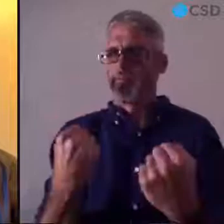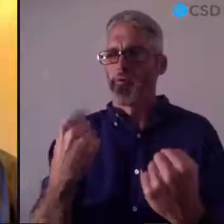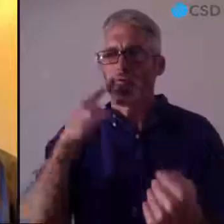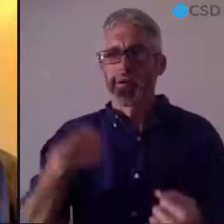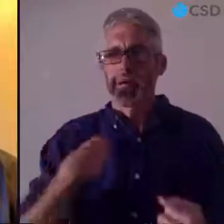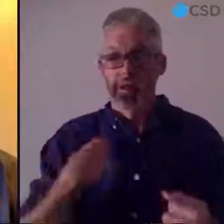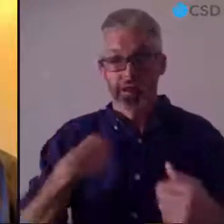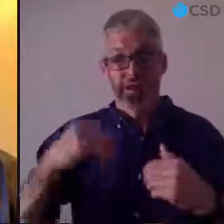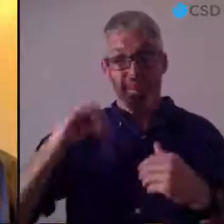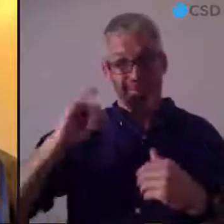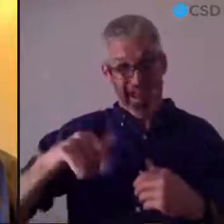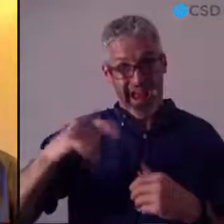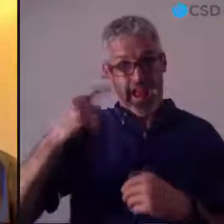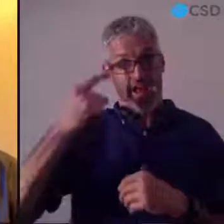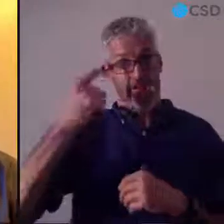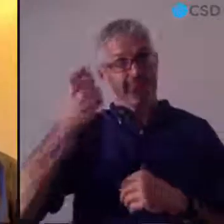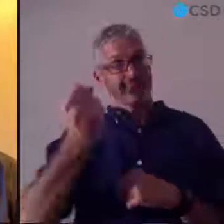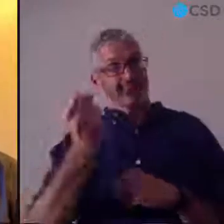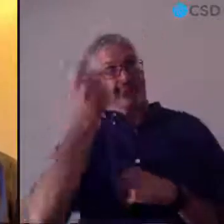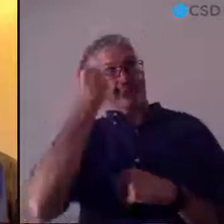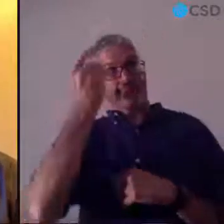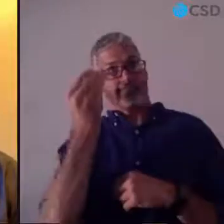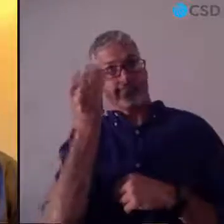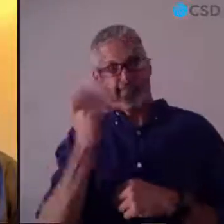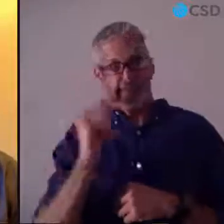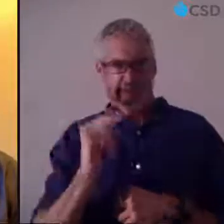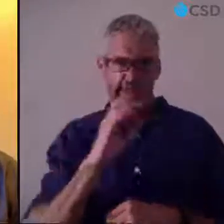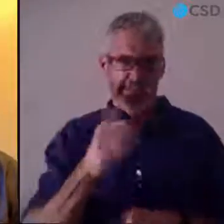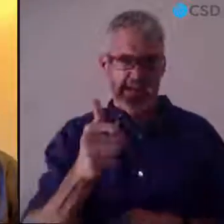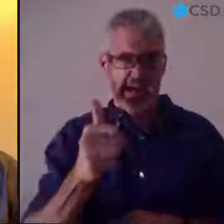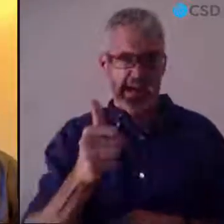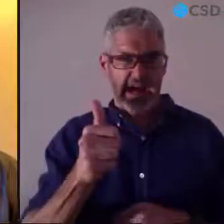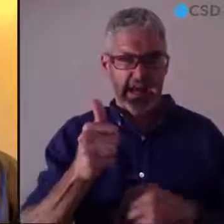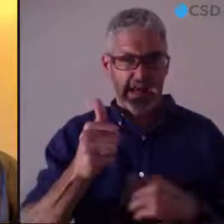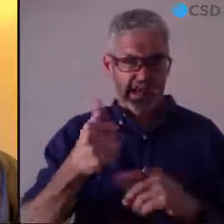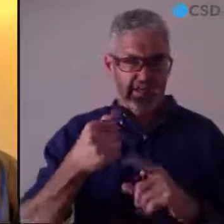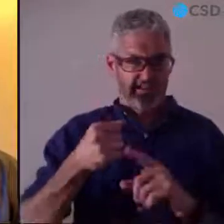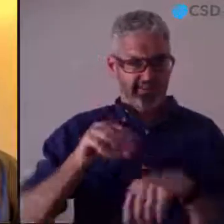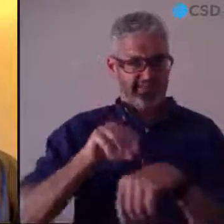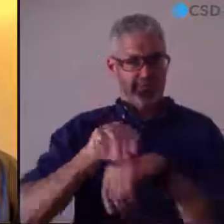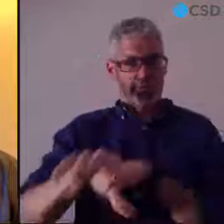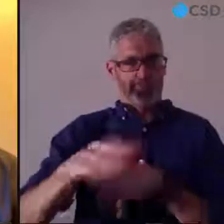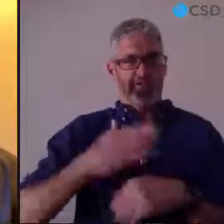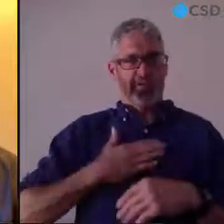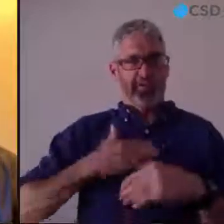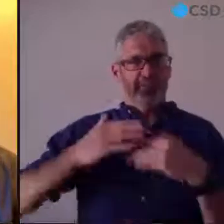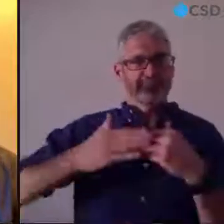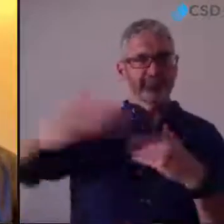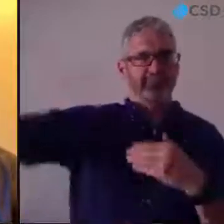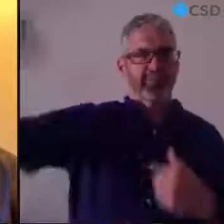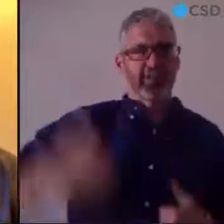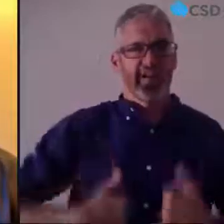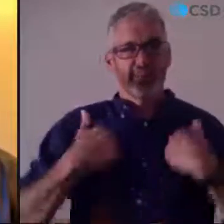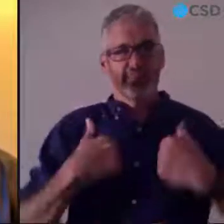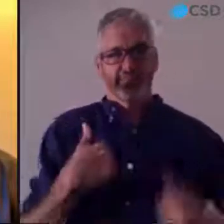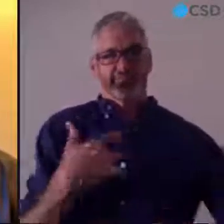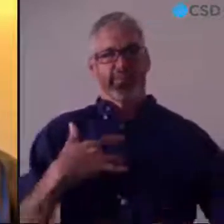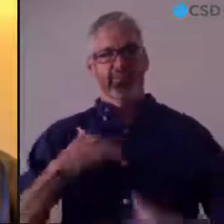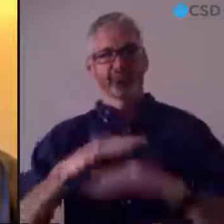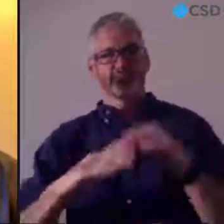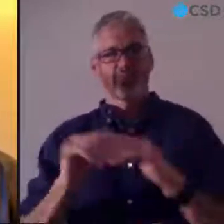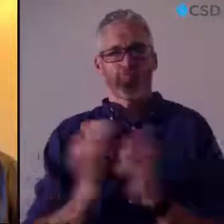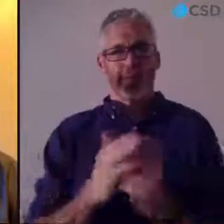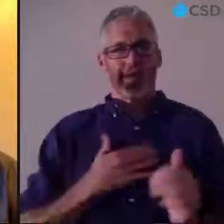fine. And the impact was so powerful in that moment for me to understand it. This at 10 years old. It